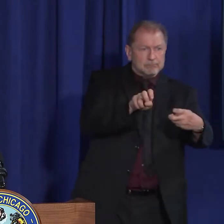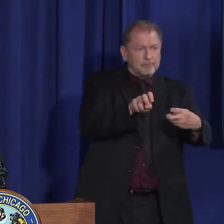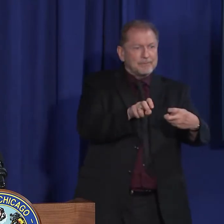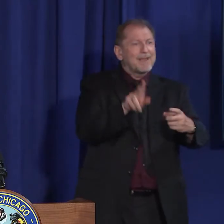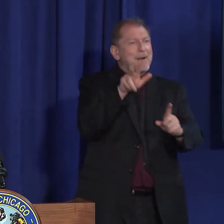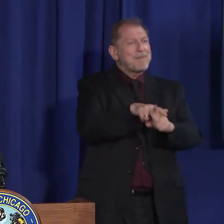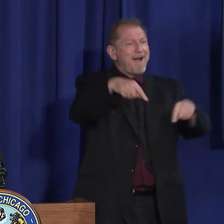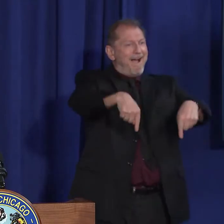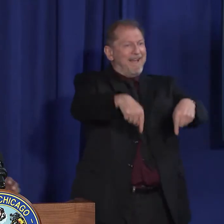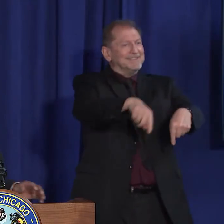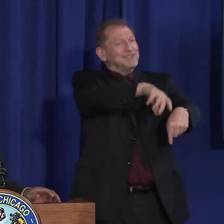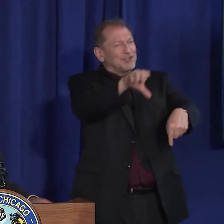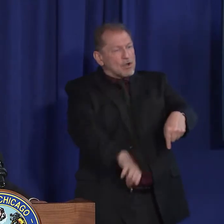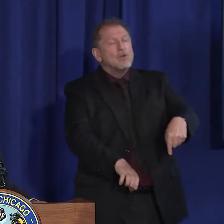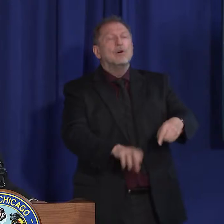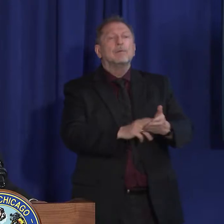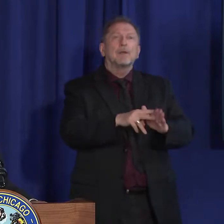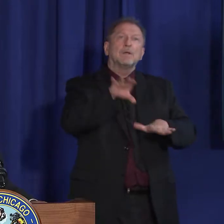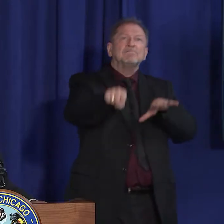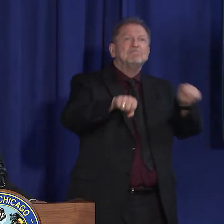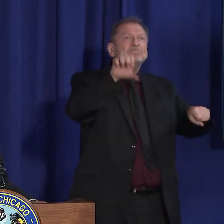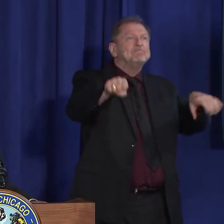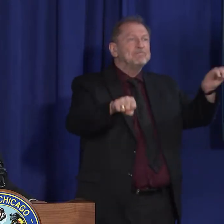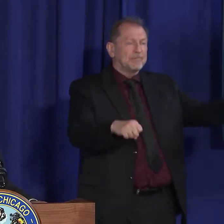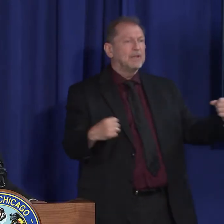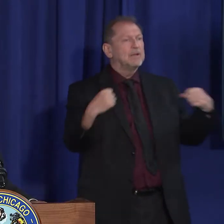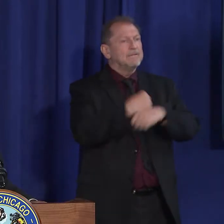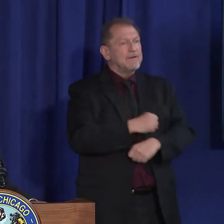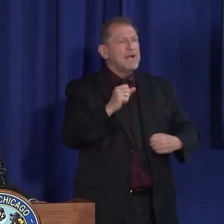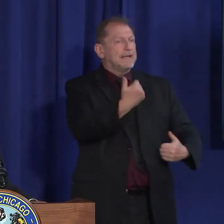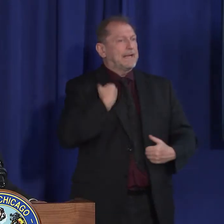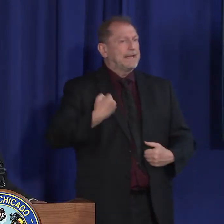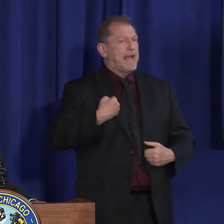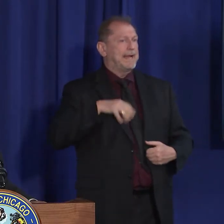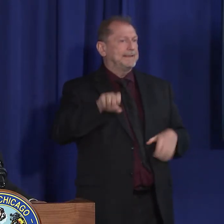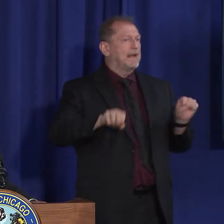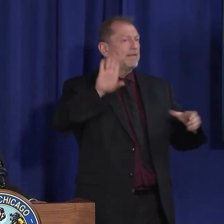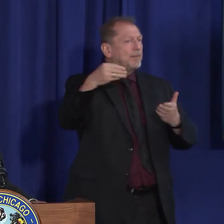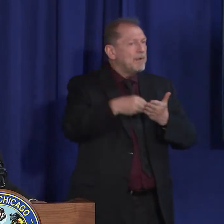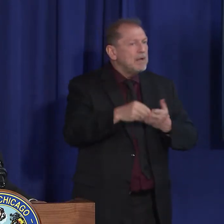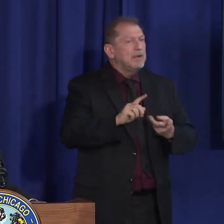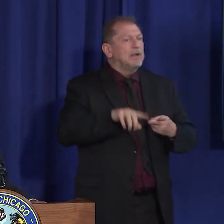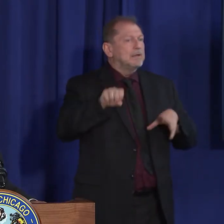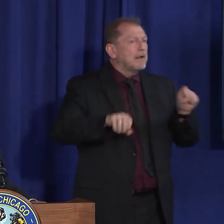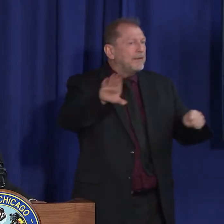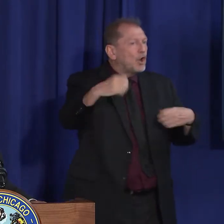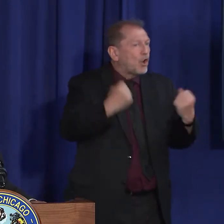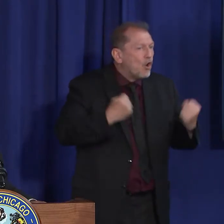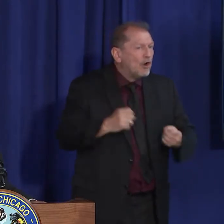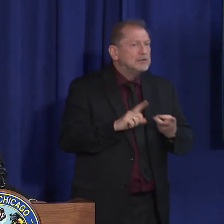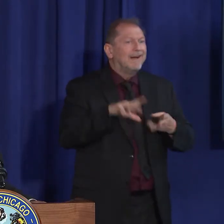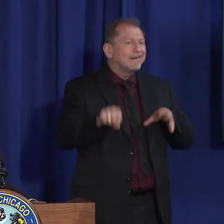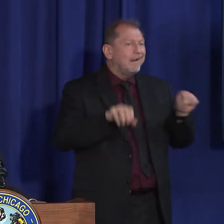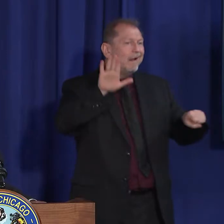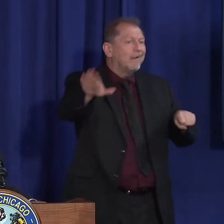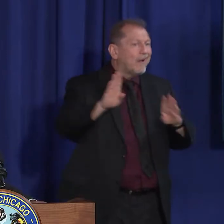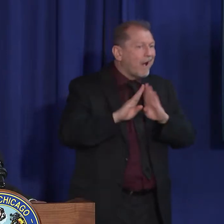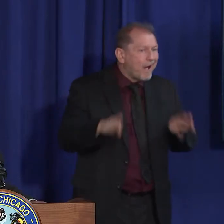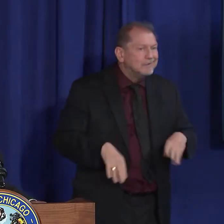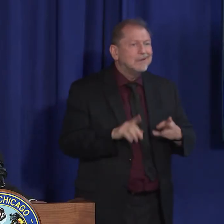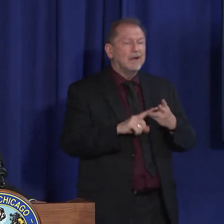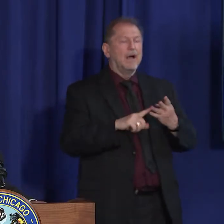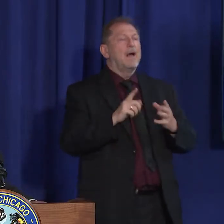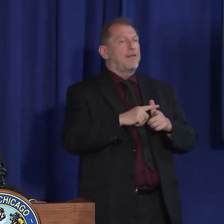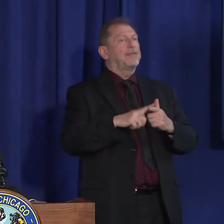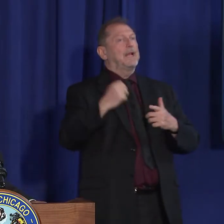Chicago. And I feel very confident about our ability to do that. We're going to continue to work with our local stakeholders. And